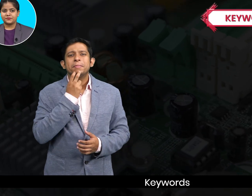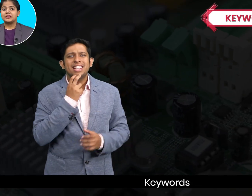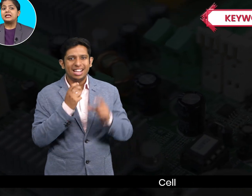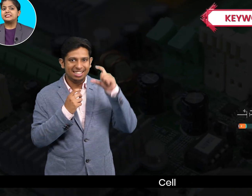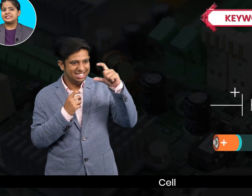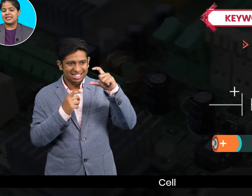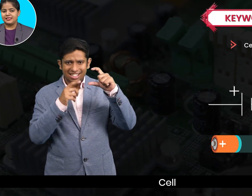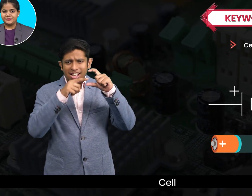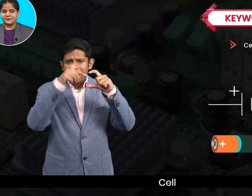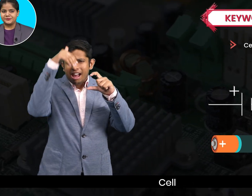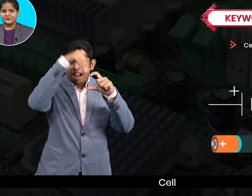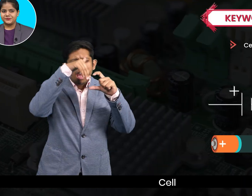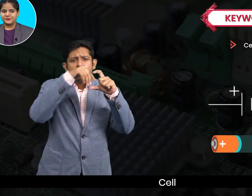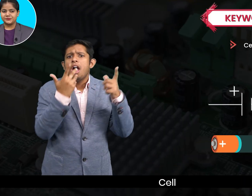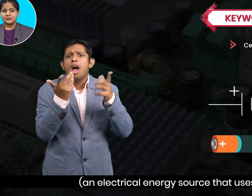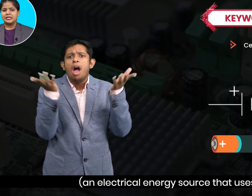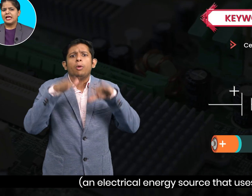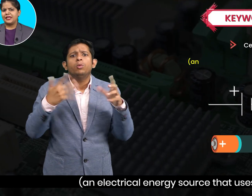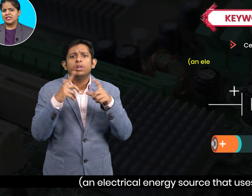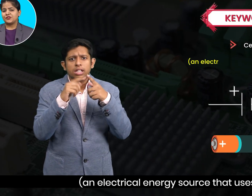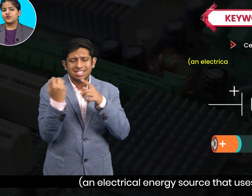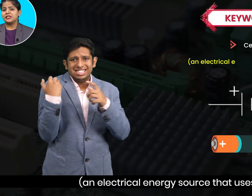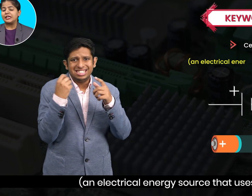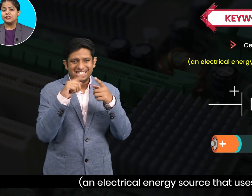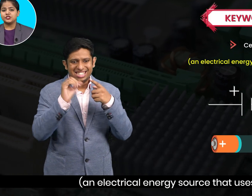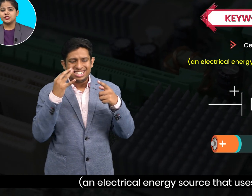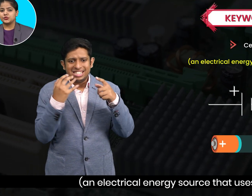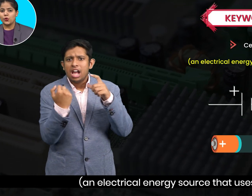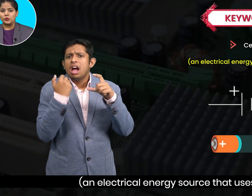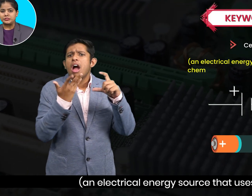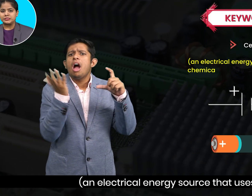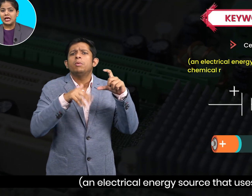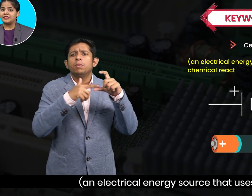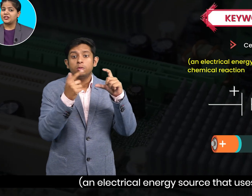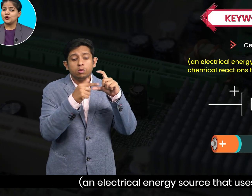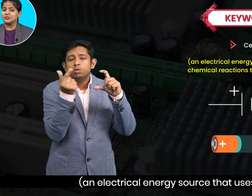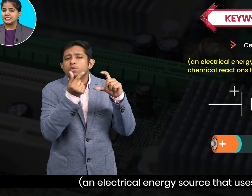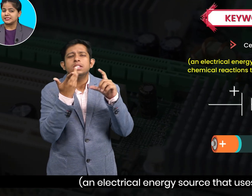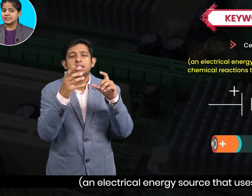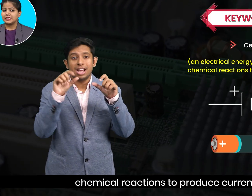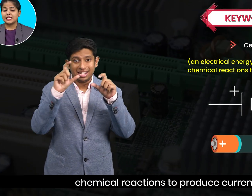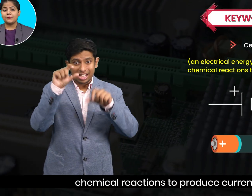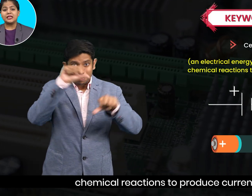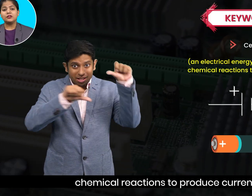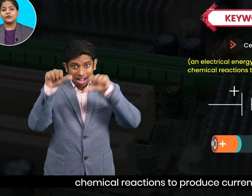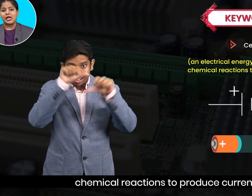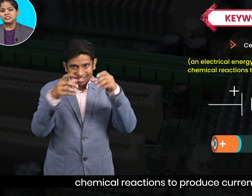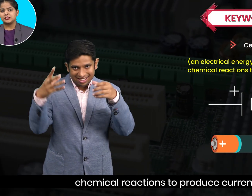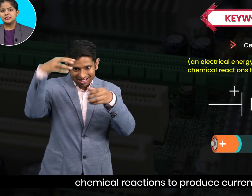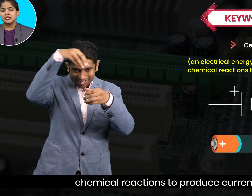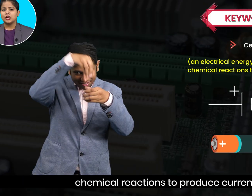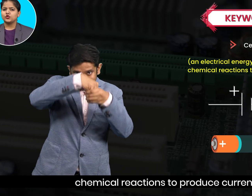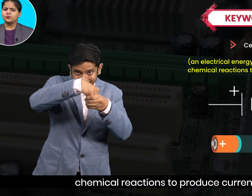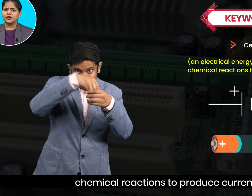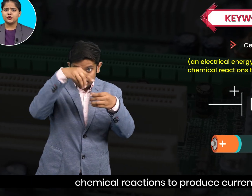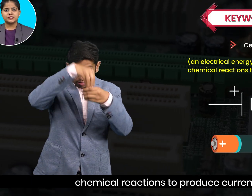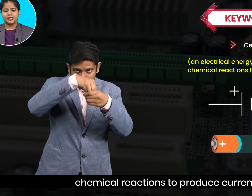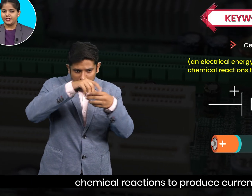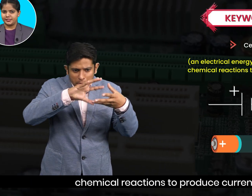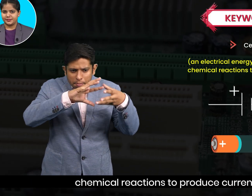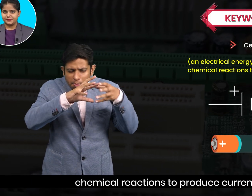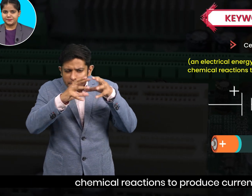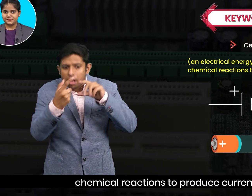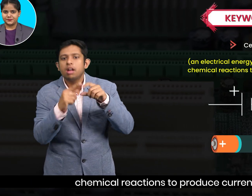Keywords. Cell. An electrical energy source that uses chemical reactions to